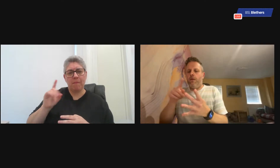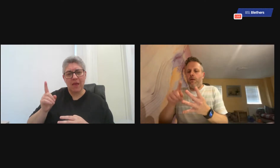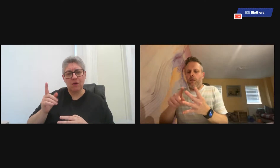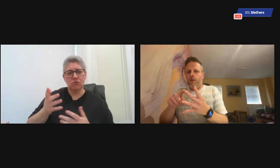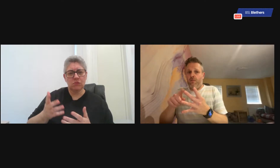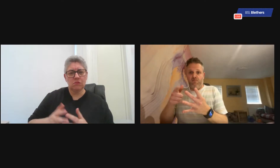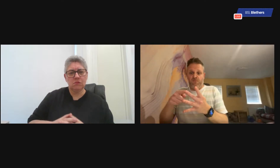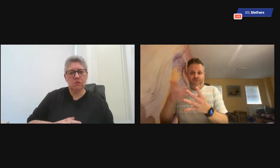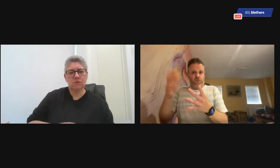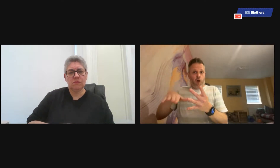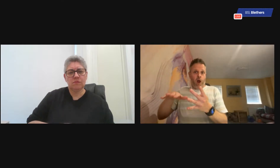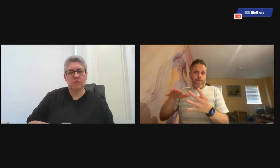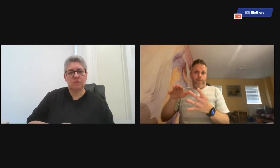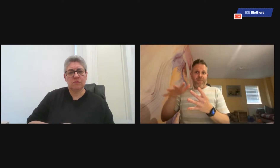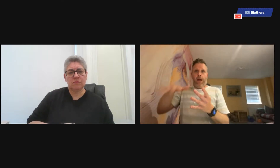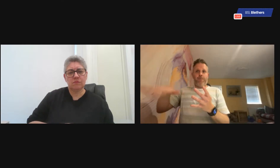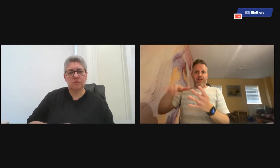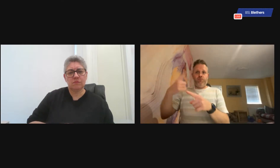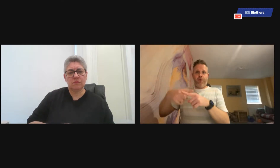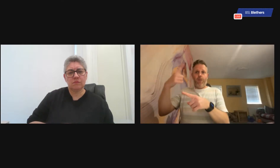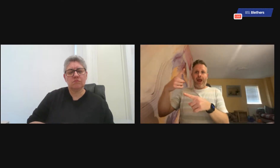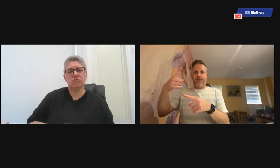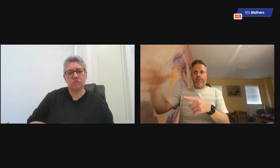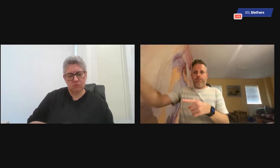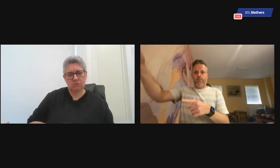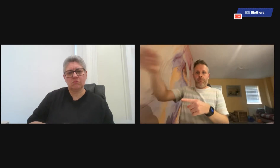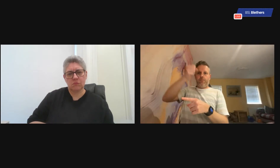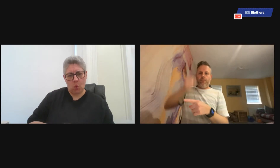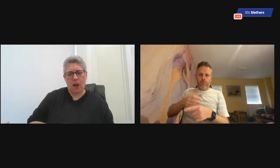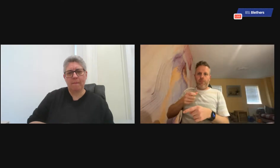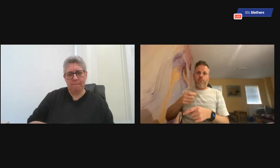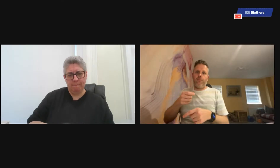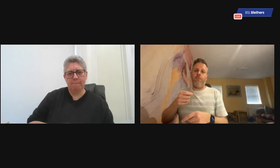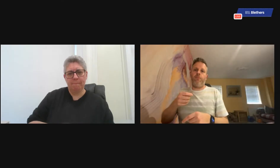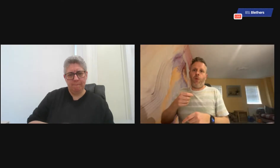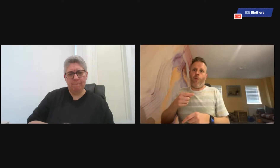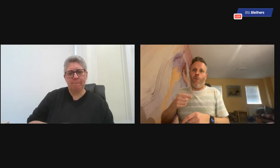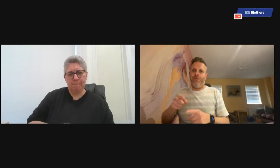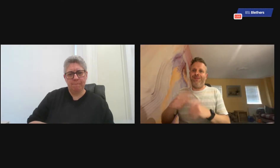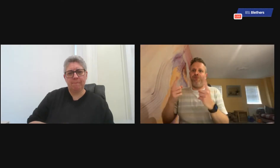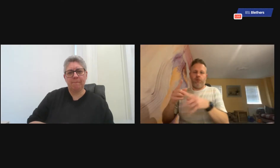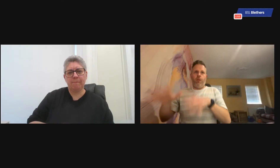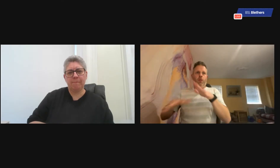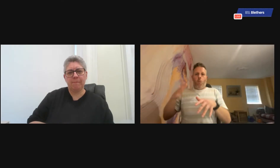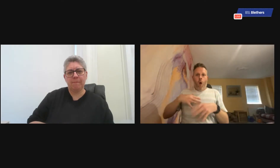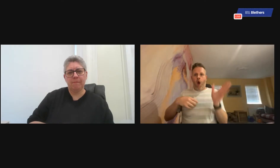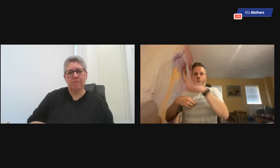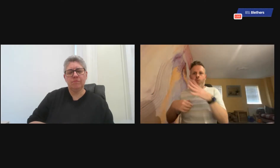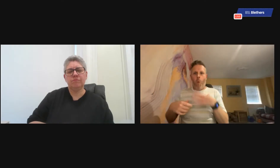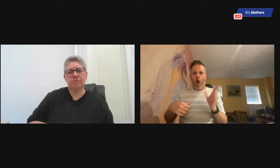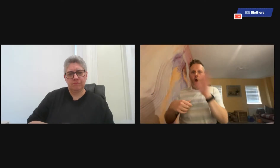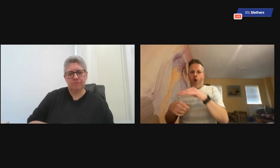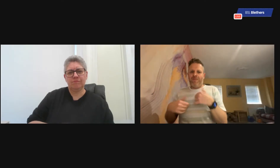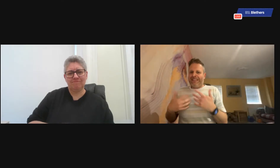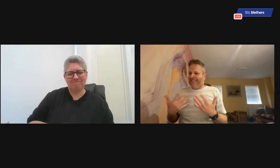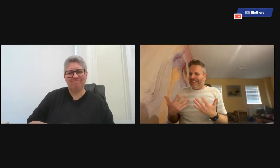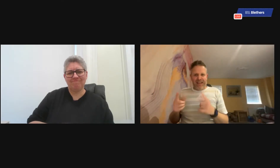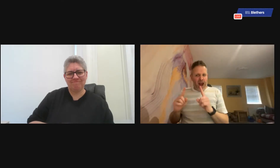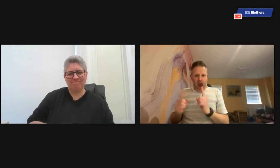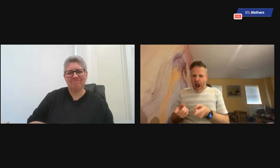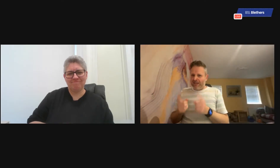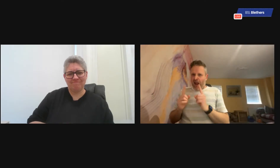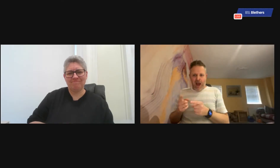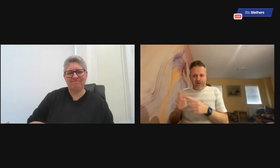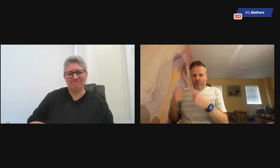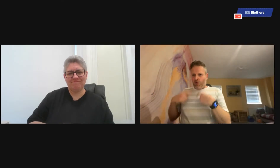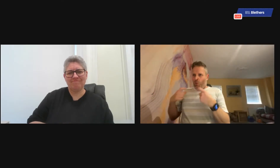worthwhile. So that was one child. I think another one was from a family straight away. They came to me. So it was a different